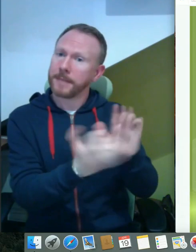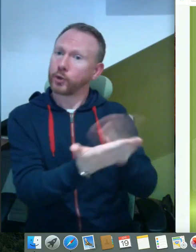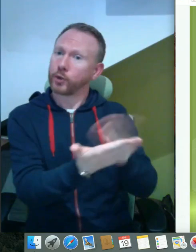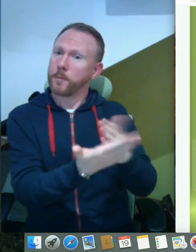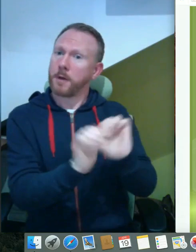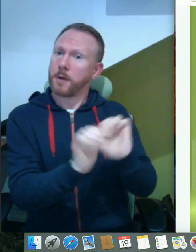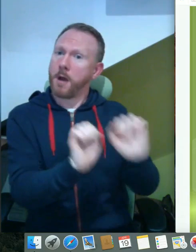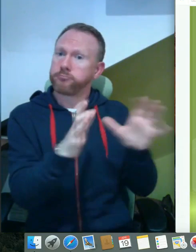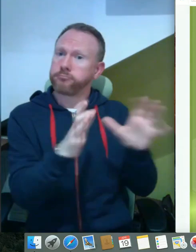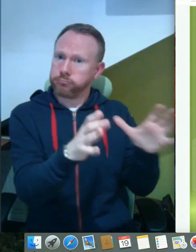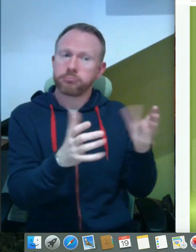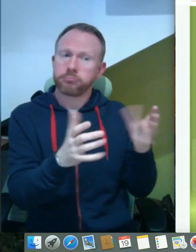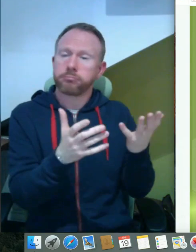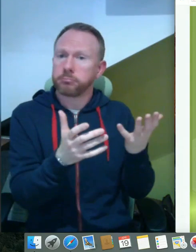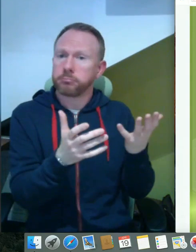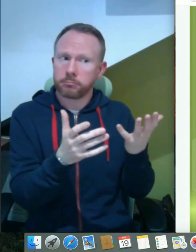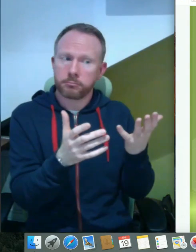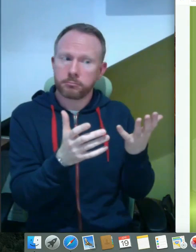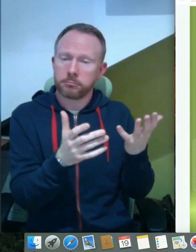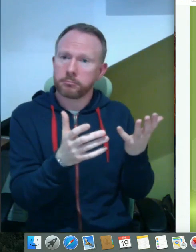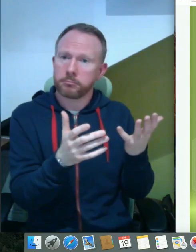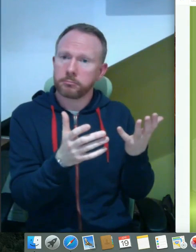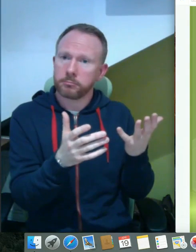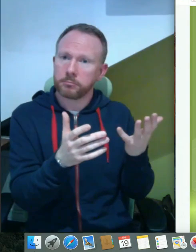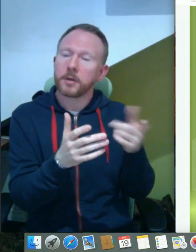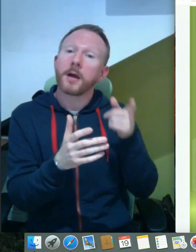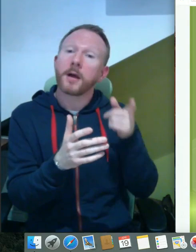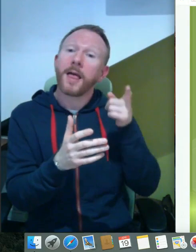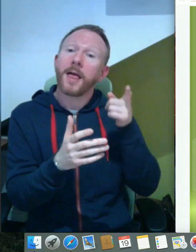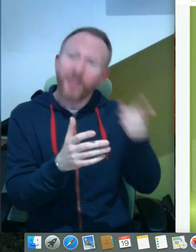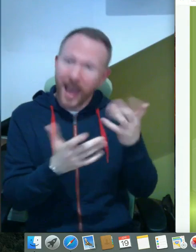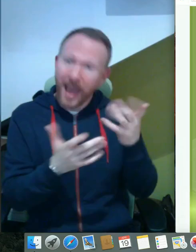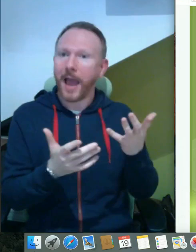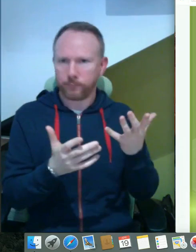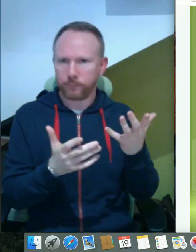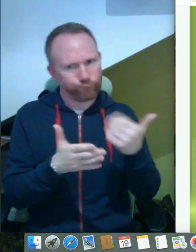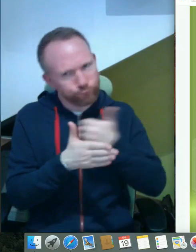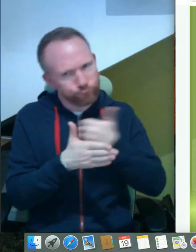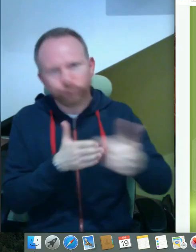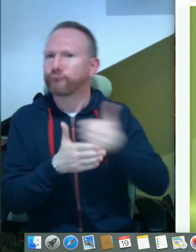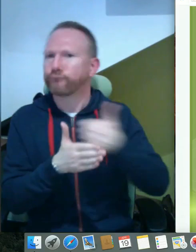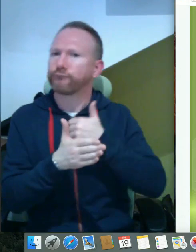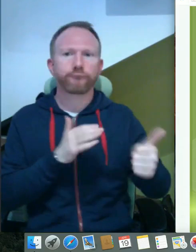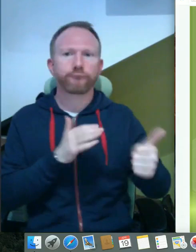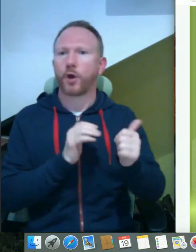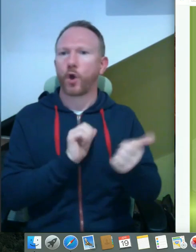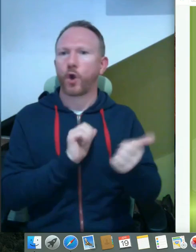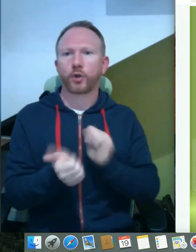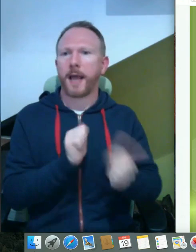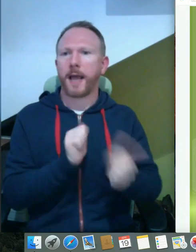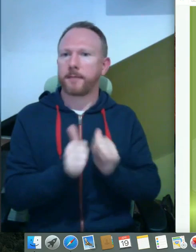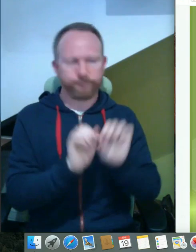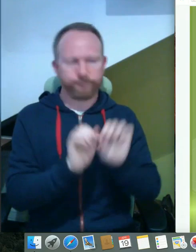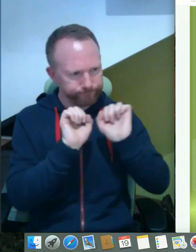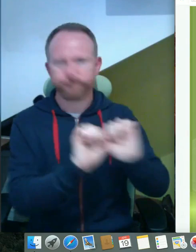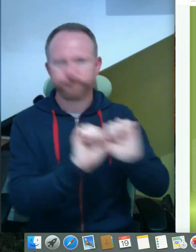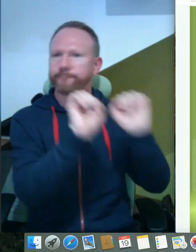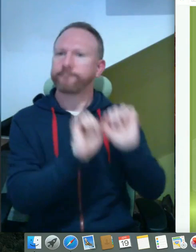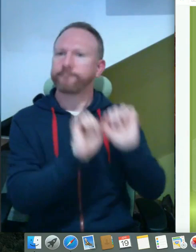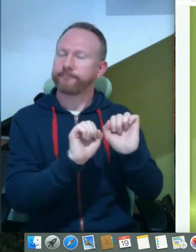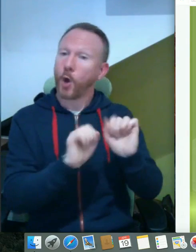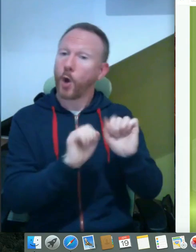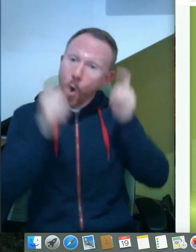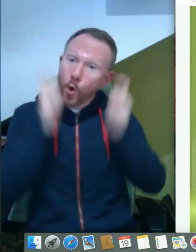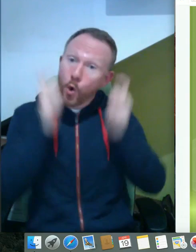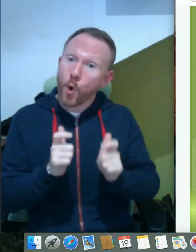interpreters have a different default. In court, you will find that spoken language